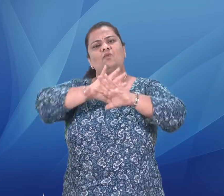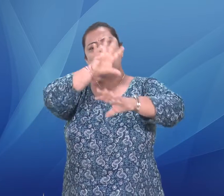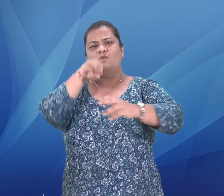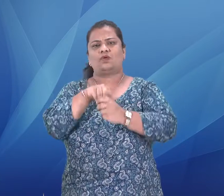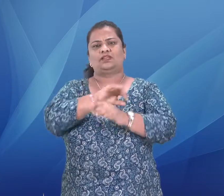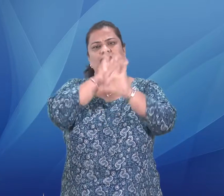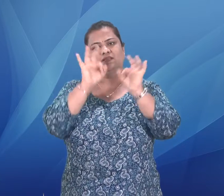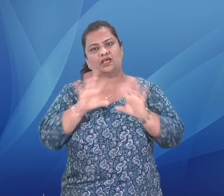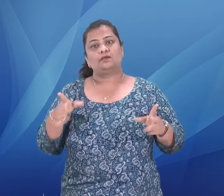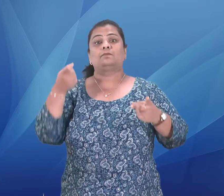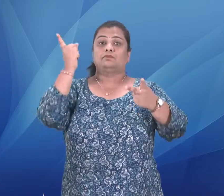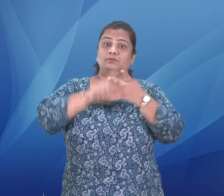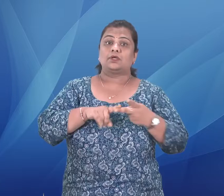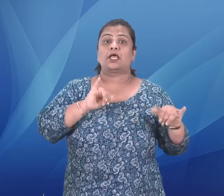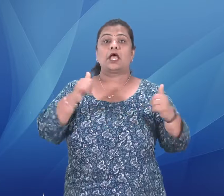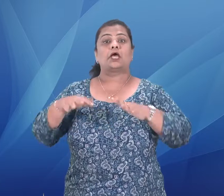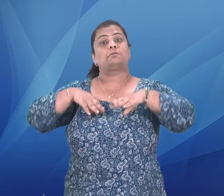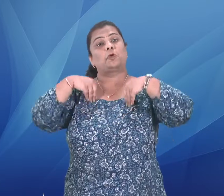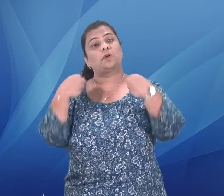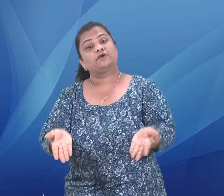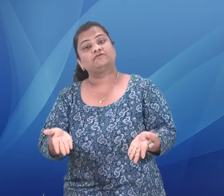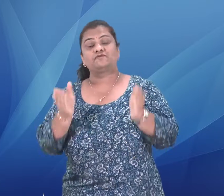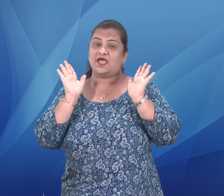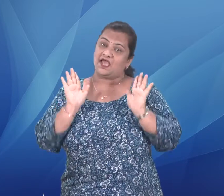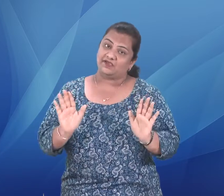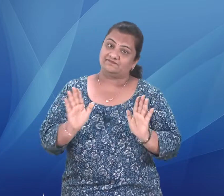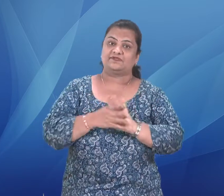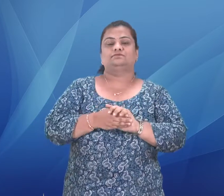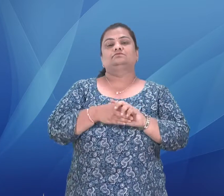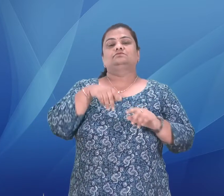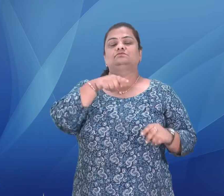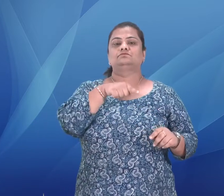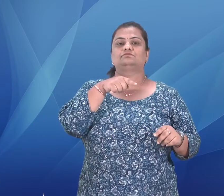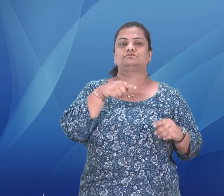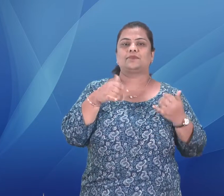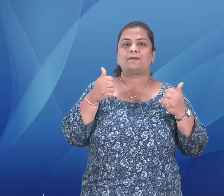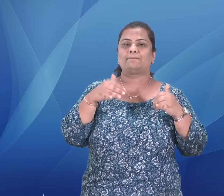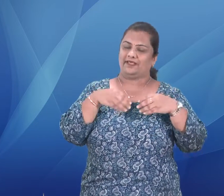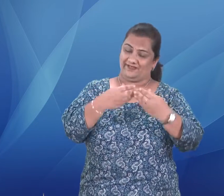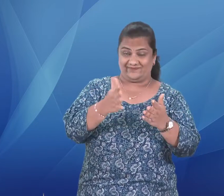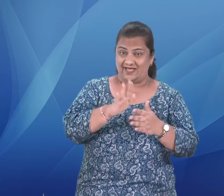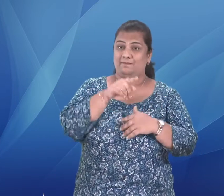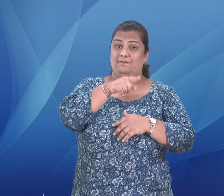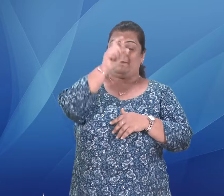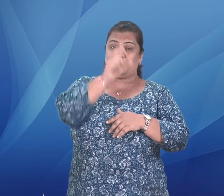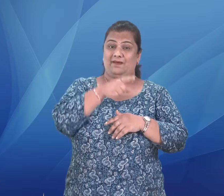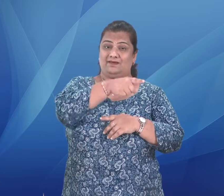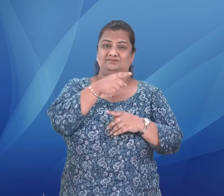he started interacting with individuals who were deaf and they were ASL users, and his world and his education opened right up.